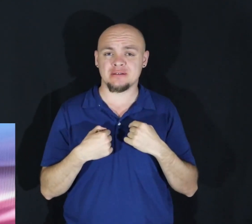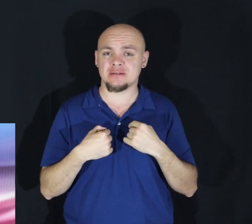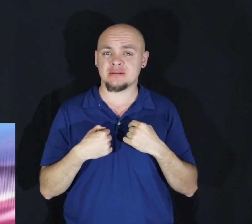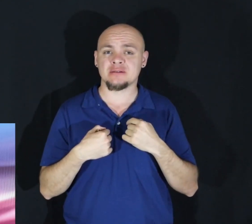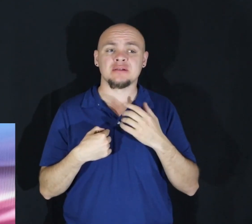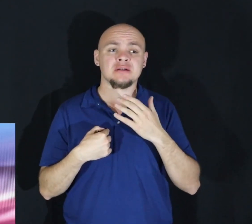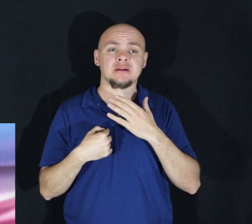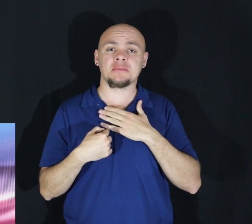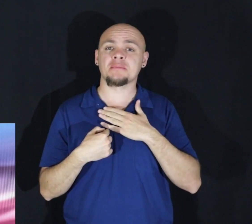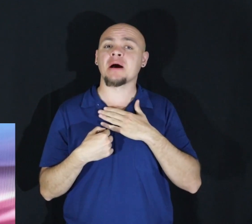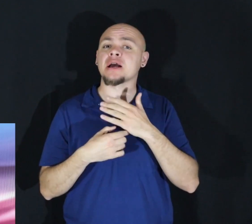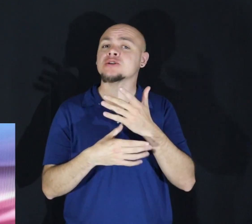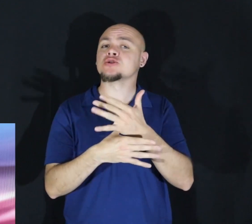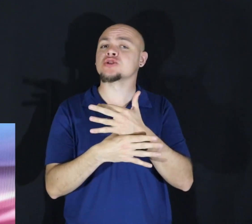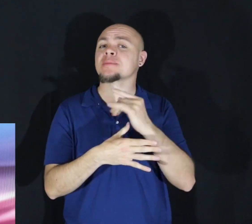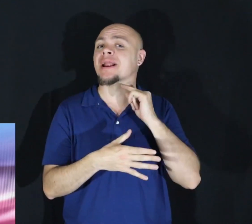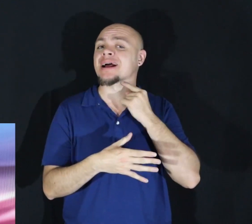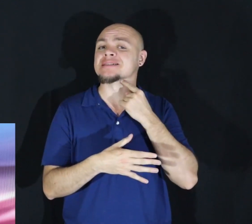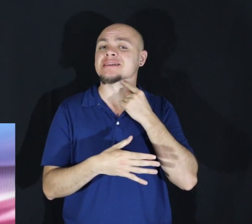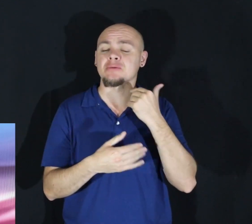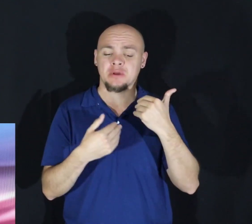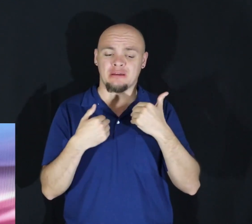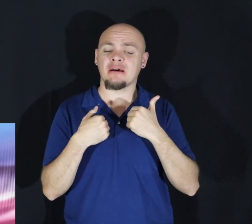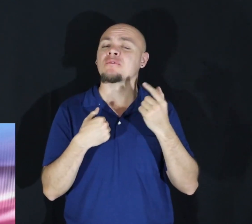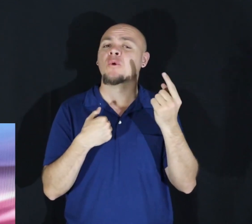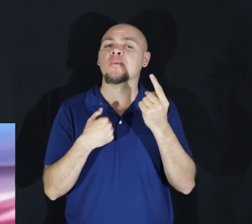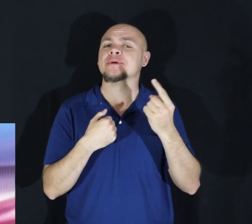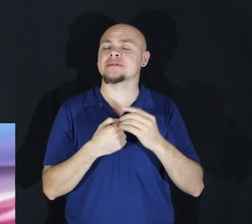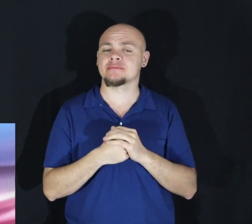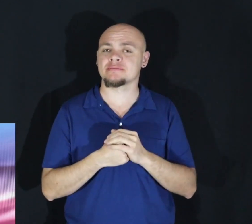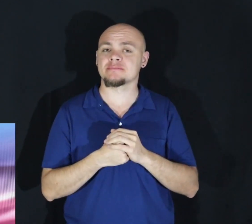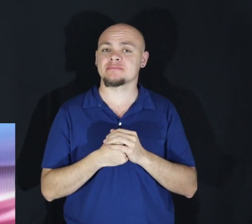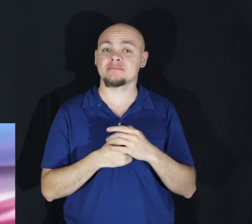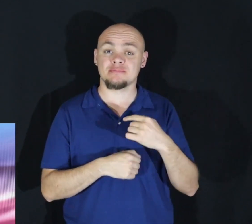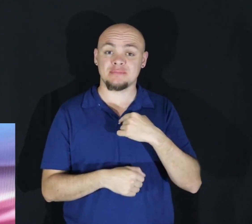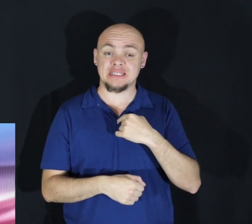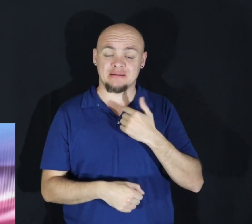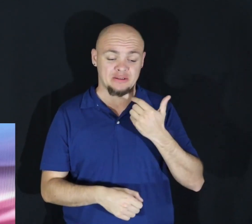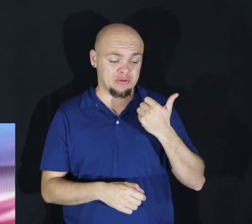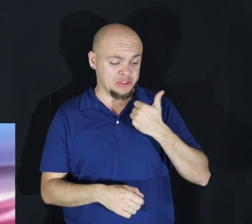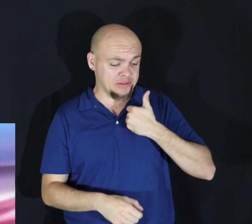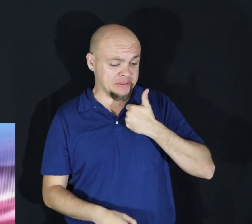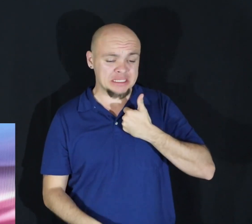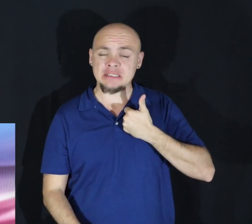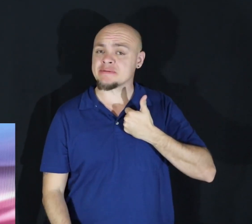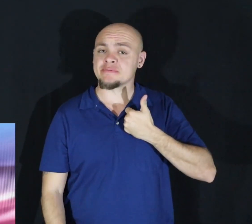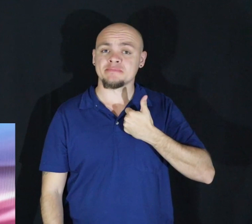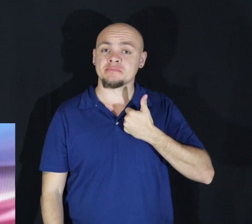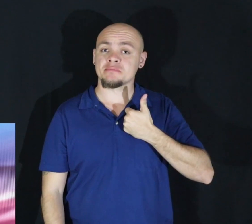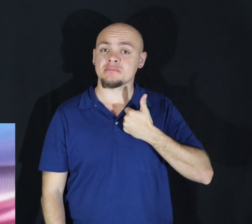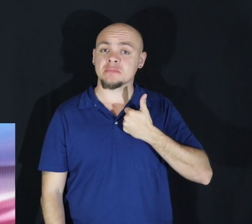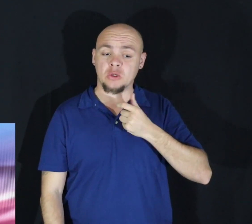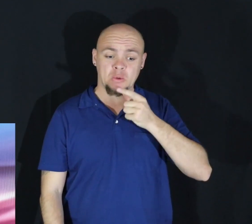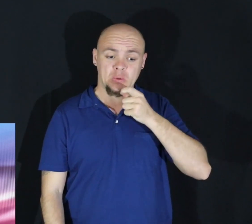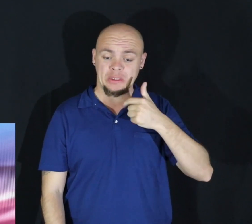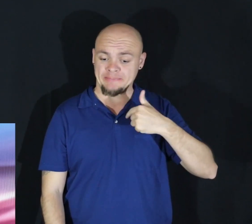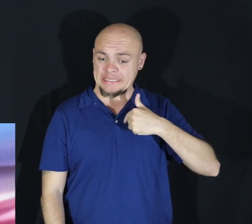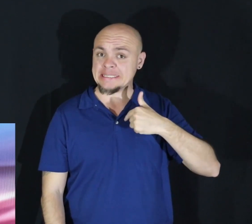have my German accent. I am just me. And I like being me.